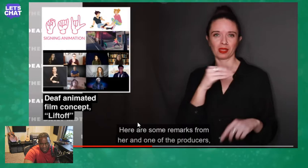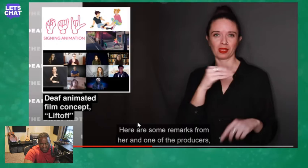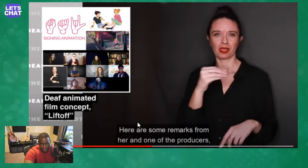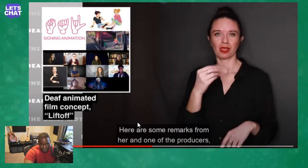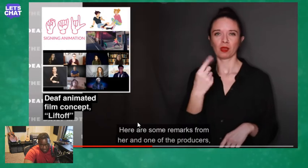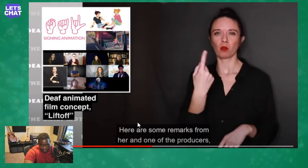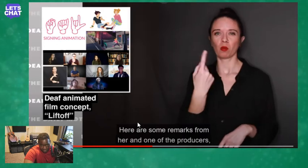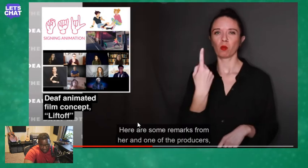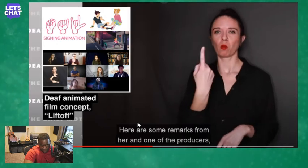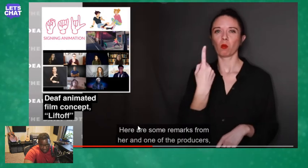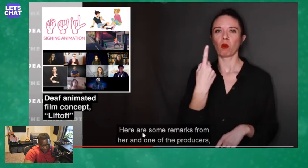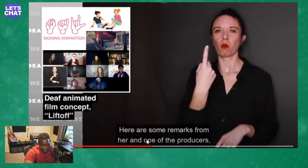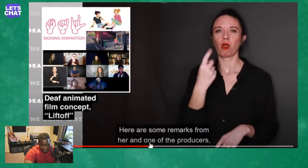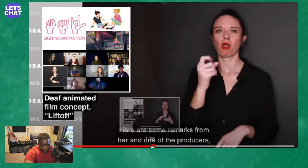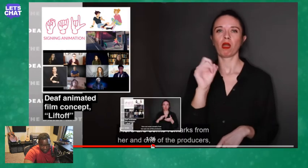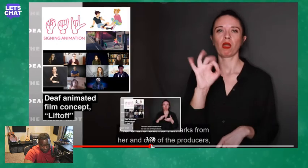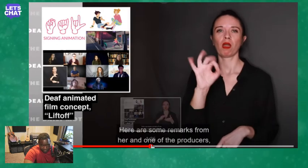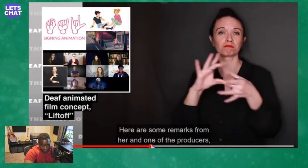Some remarks.